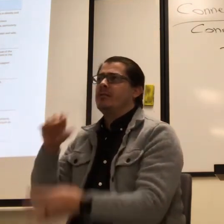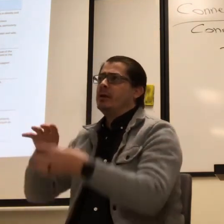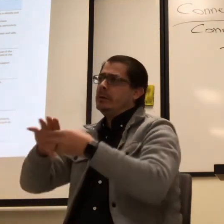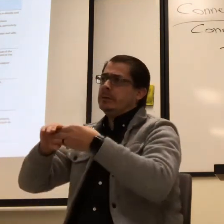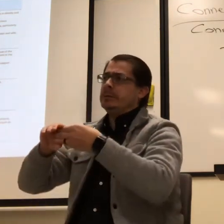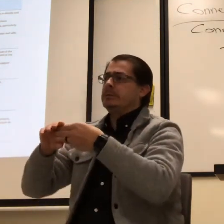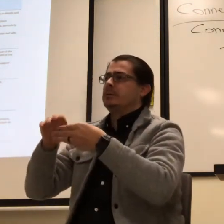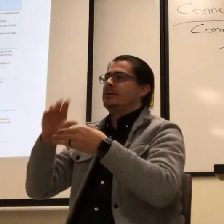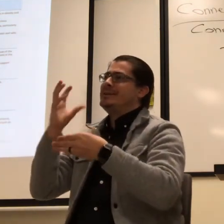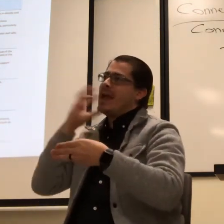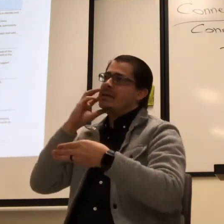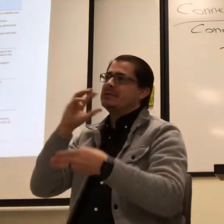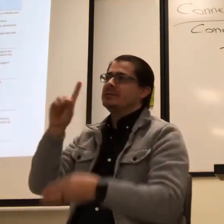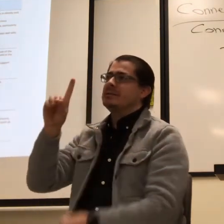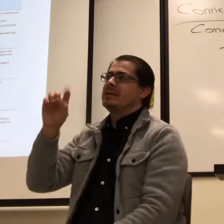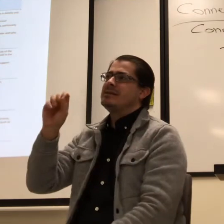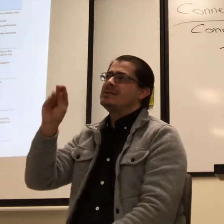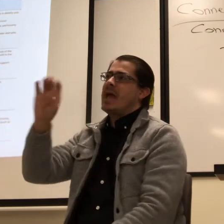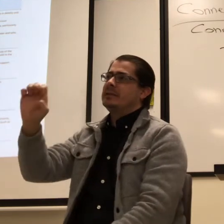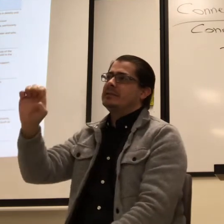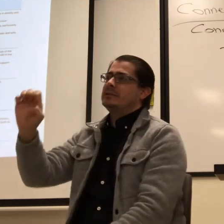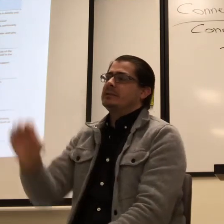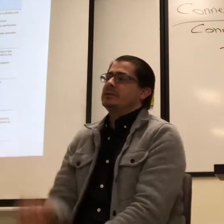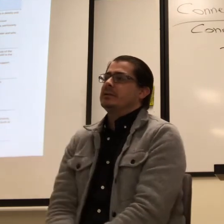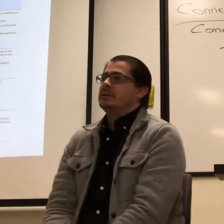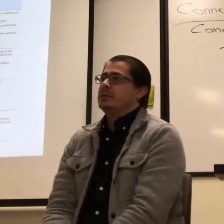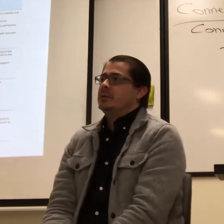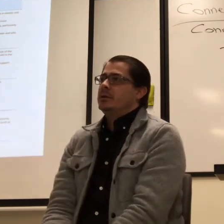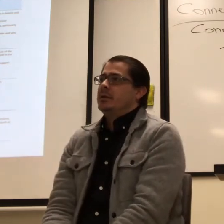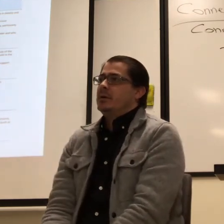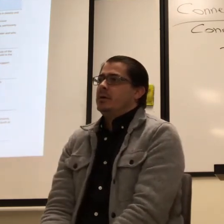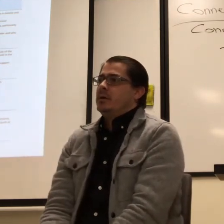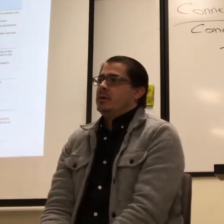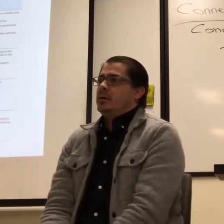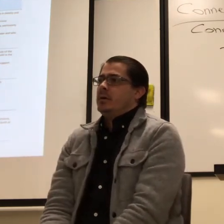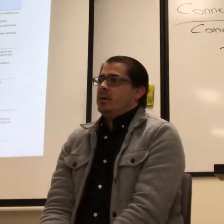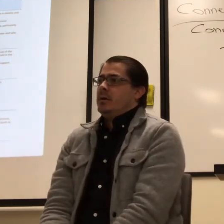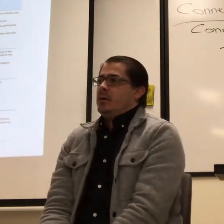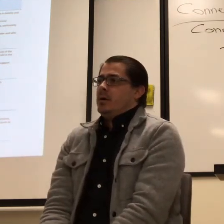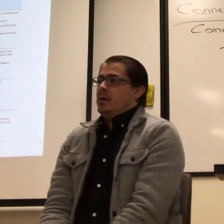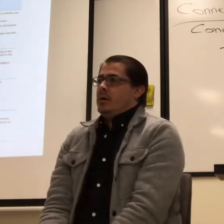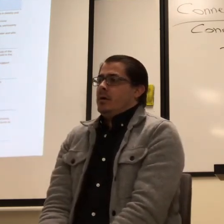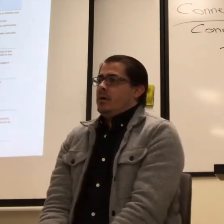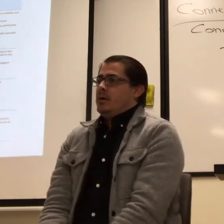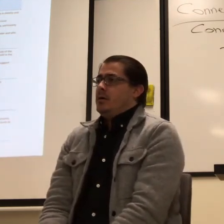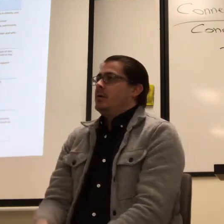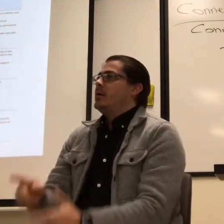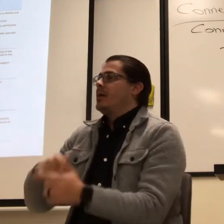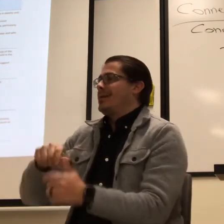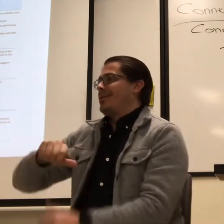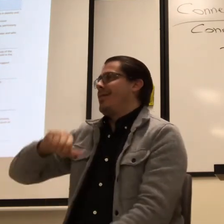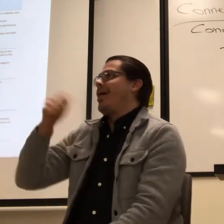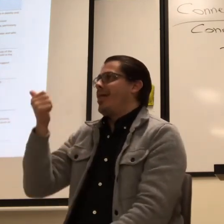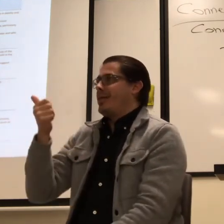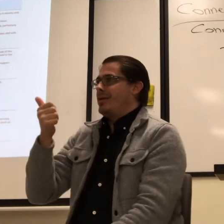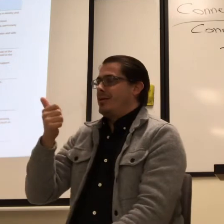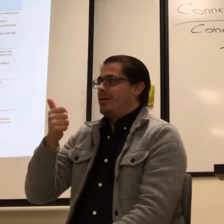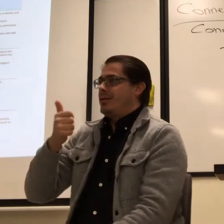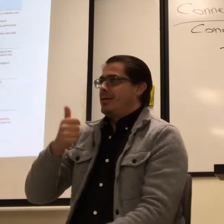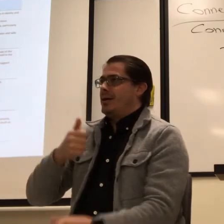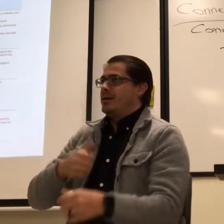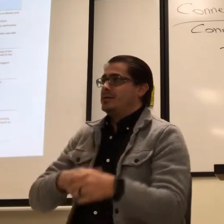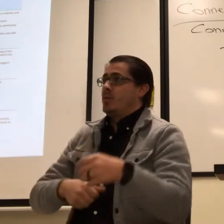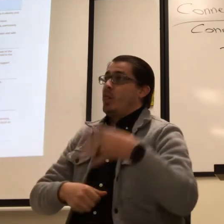a dense CT. but then there's subcategories of each loose and